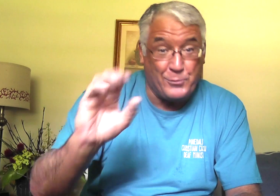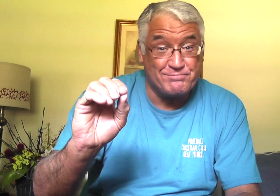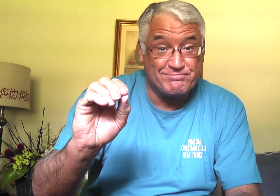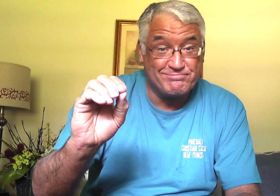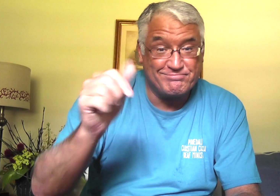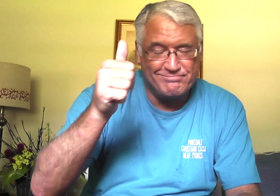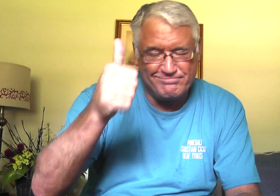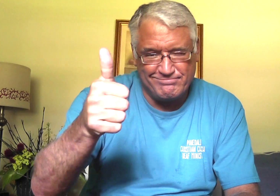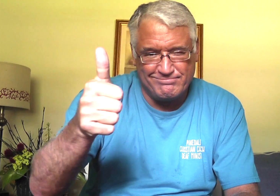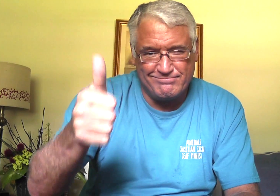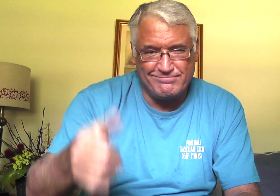Coram Deo.